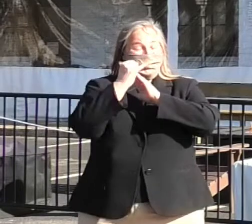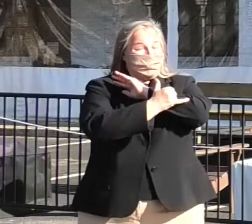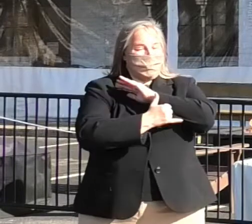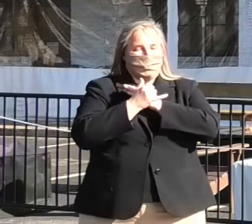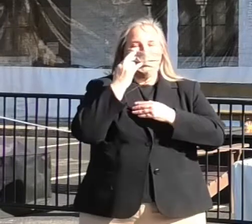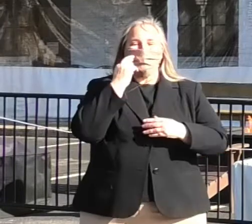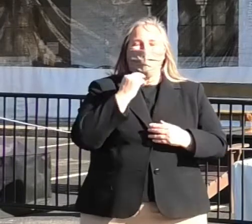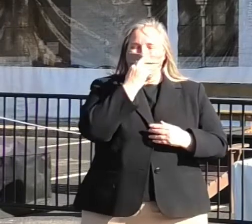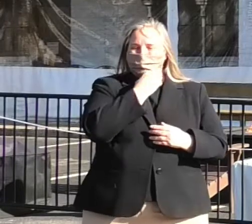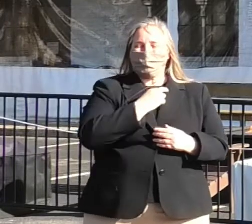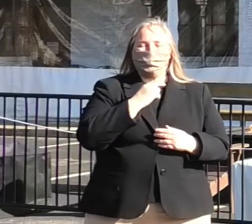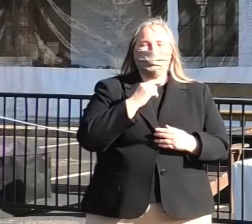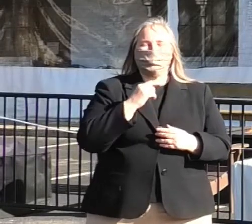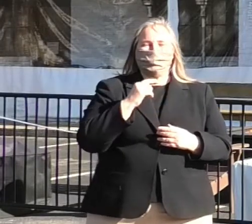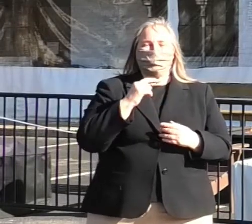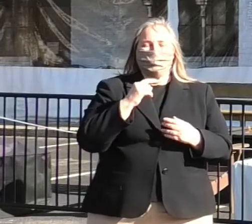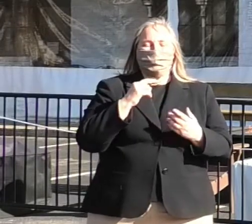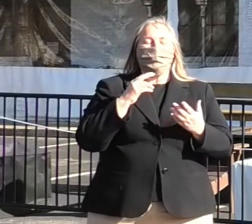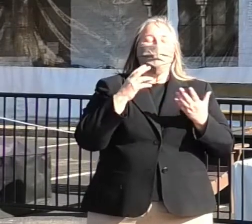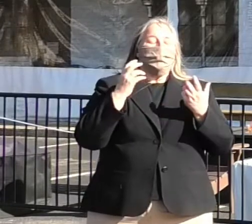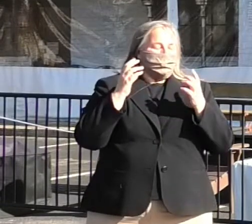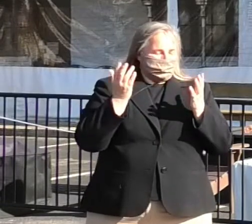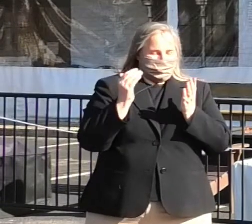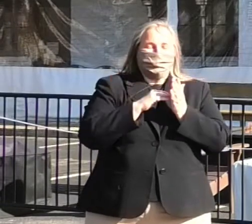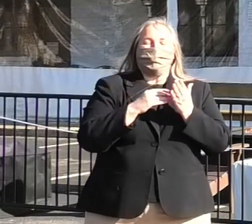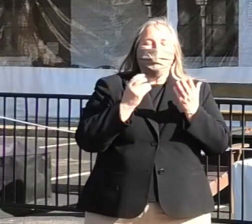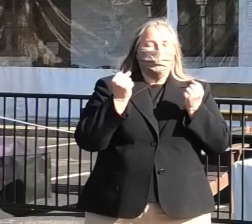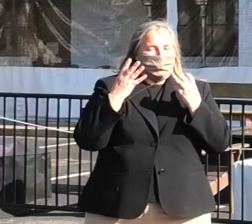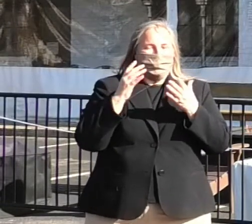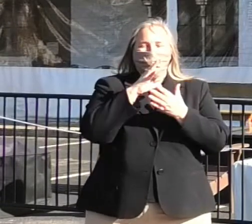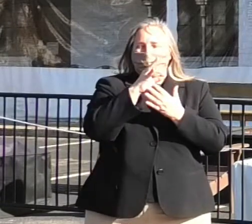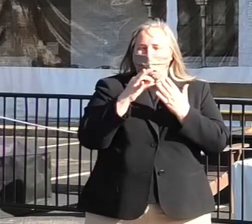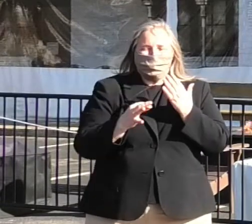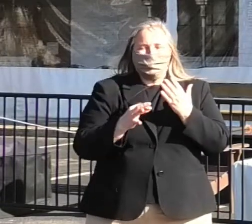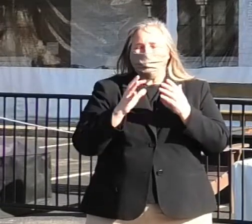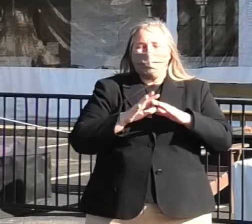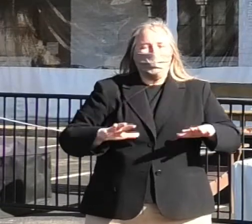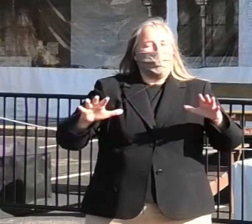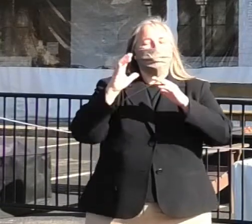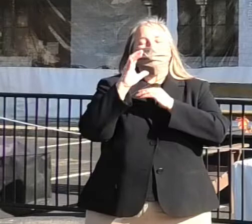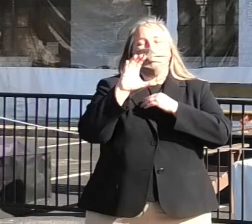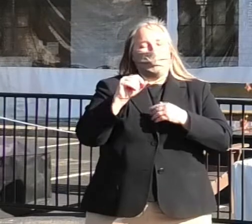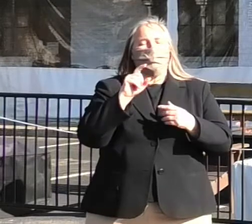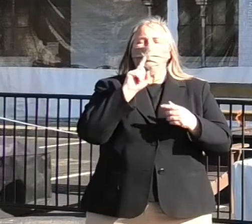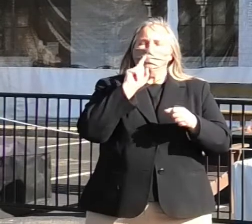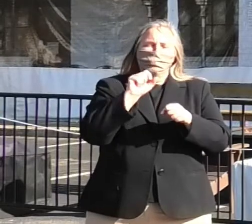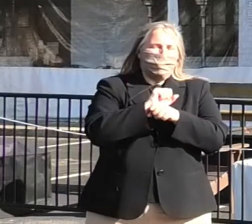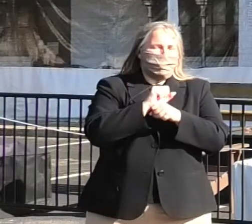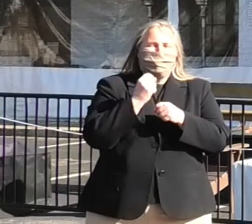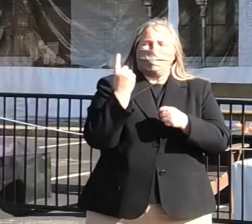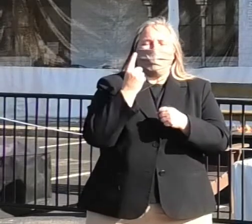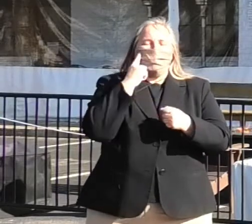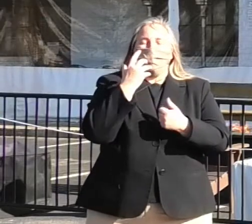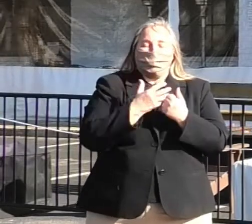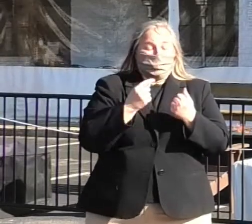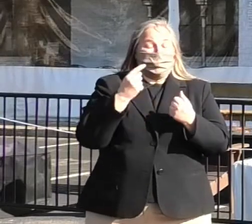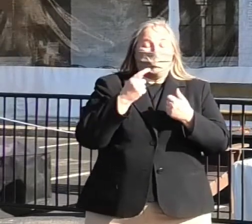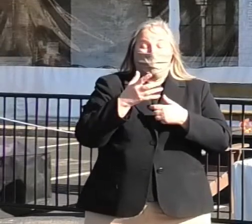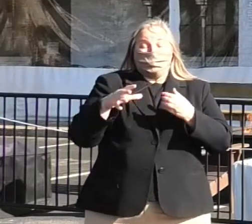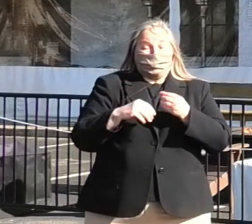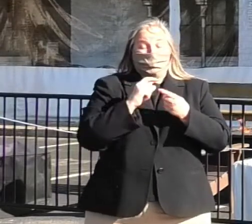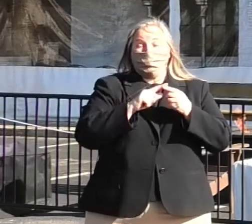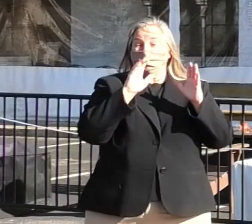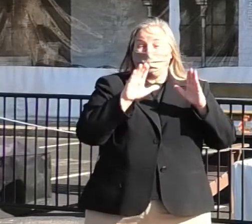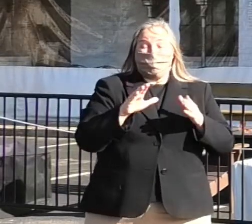also with so many choices across the county, there's truly something for everyone. In addition to all the great dishes, restaurants are